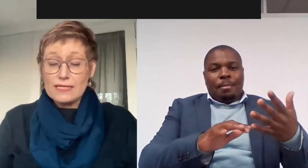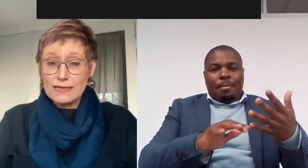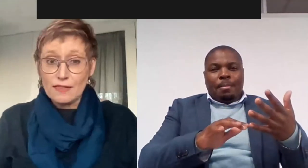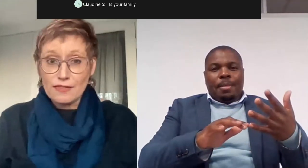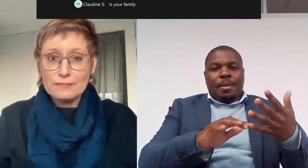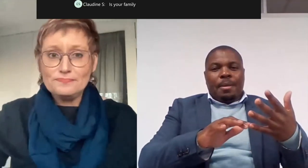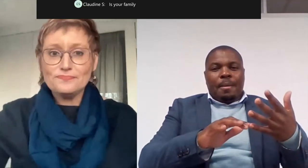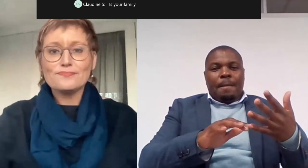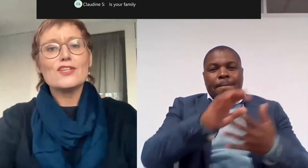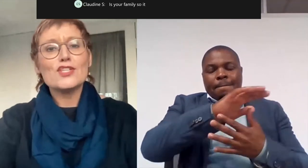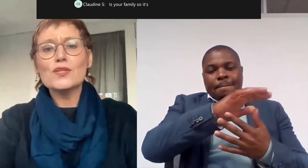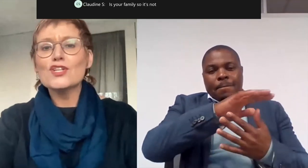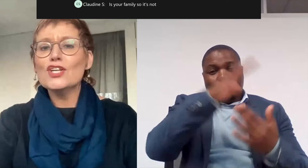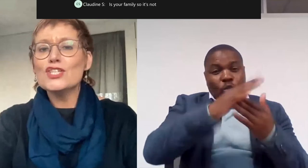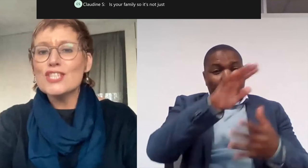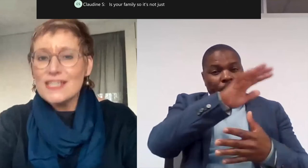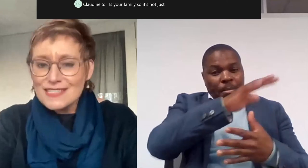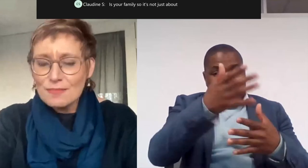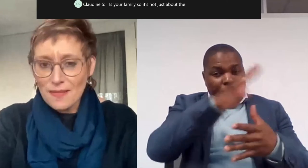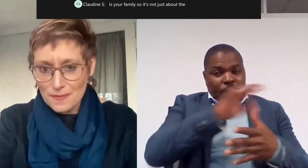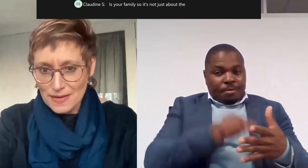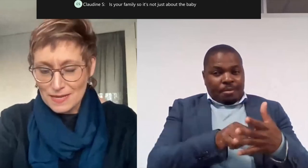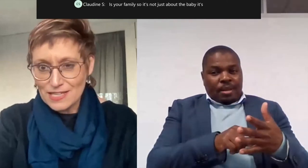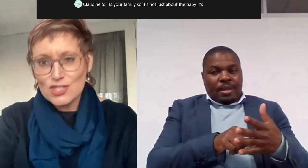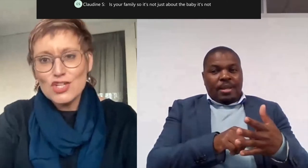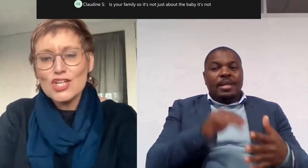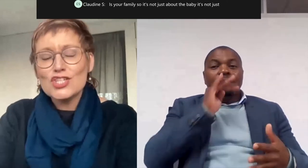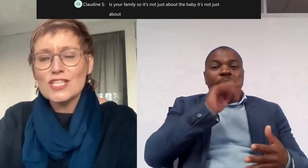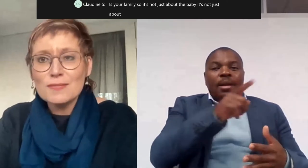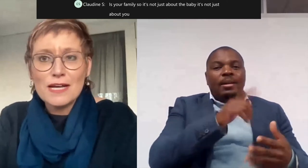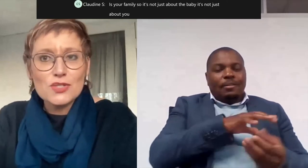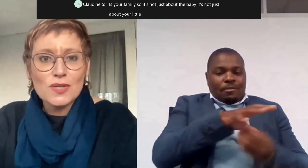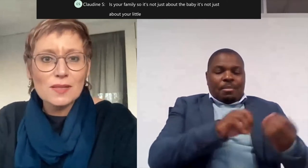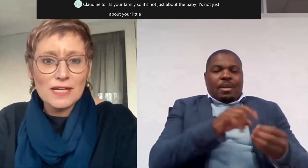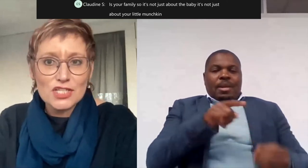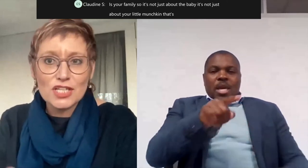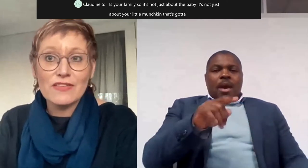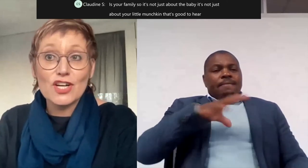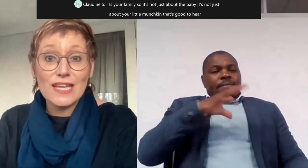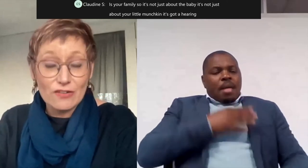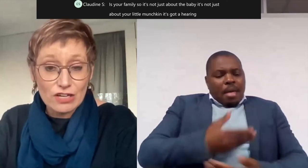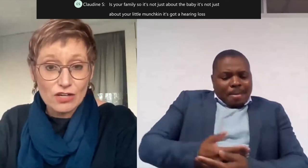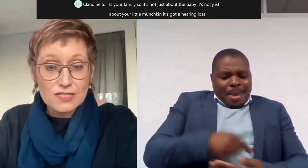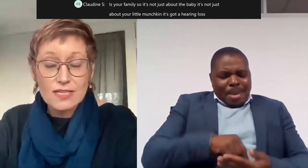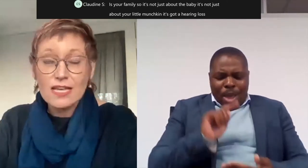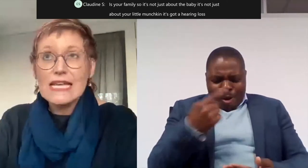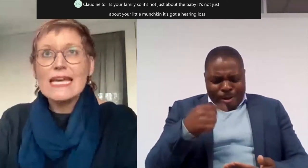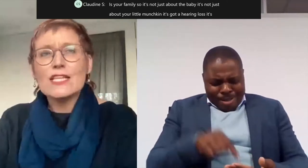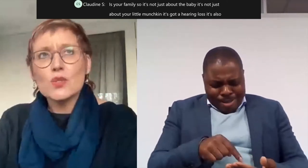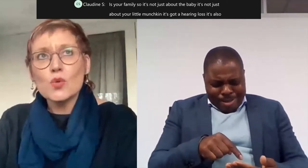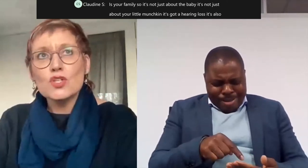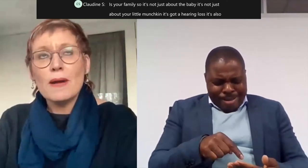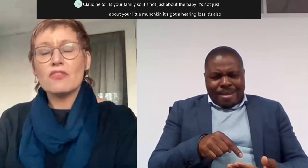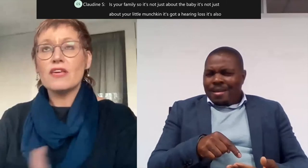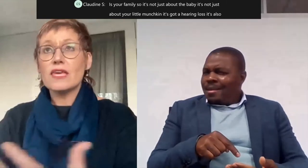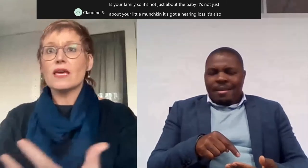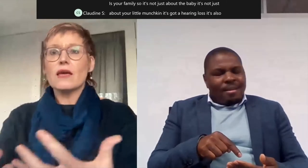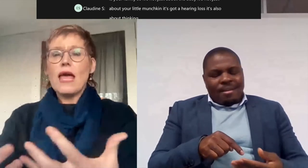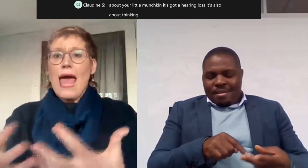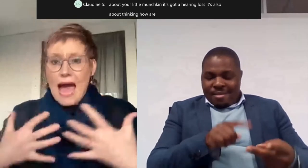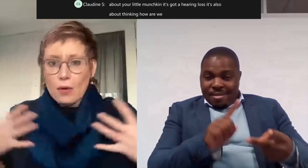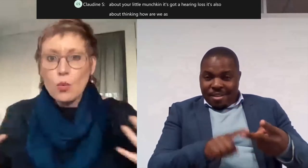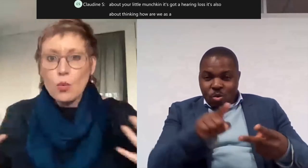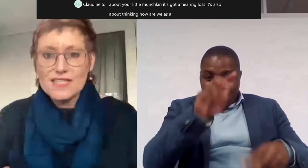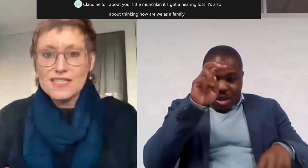your family's health. So it's not just about the baby. It's not just about your little munchkin that's got a hearing loss. It's also about